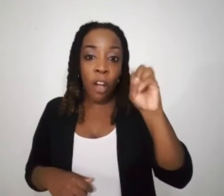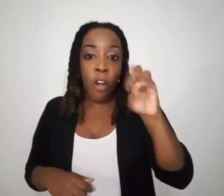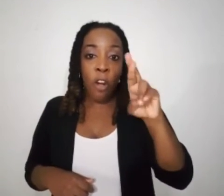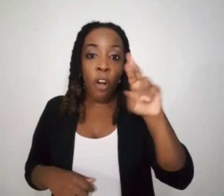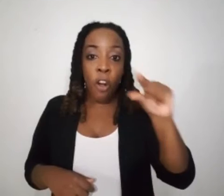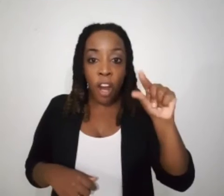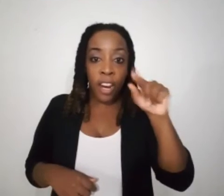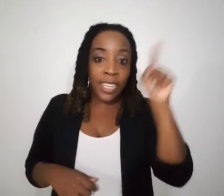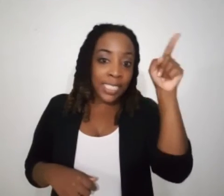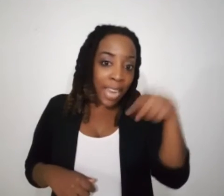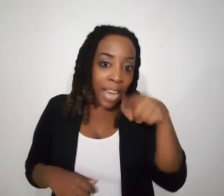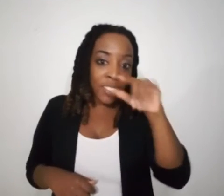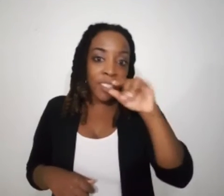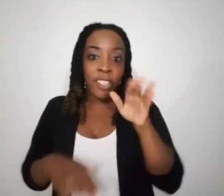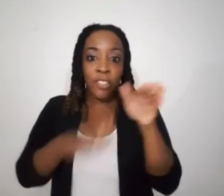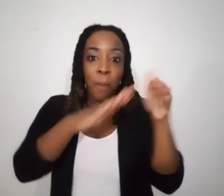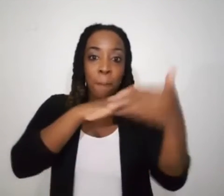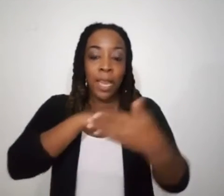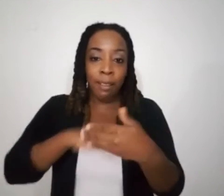unicef.org/Jamaica. That's